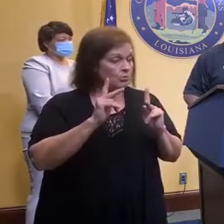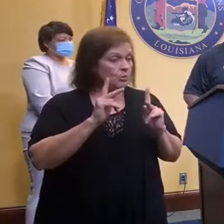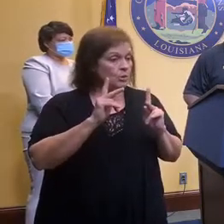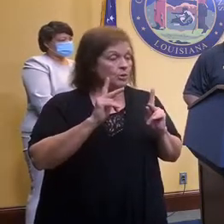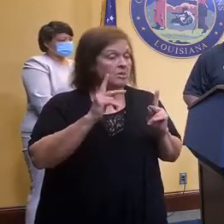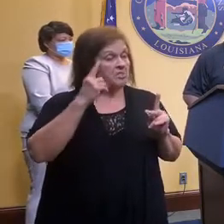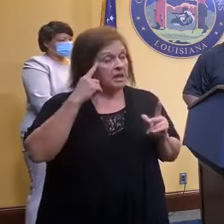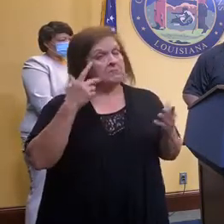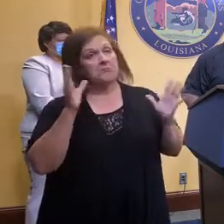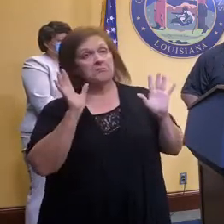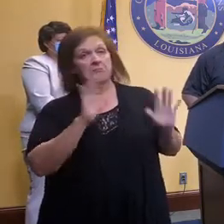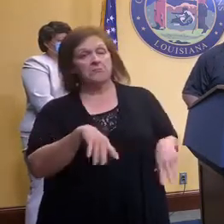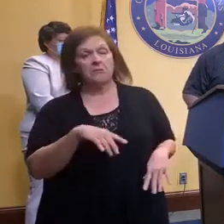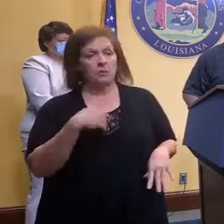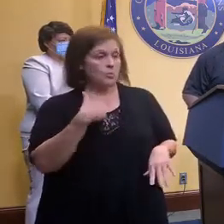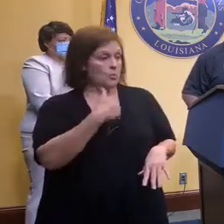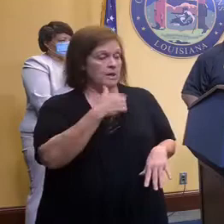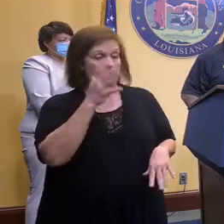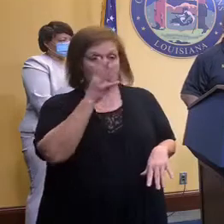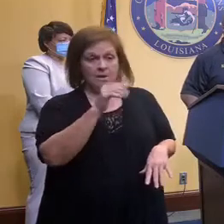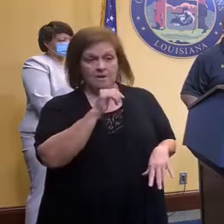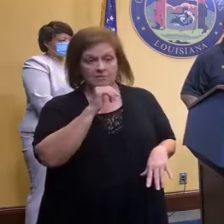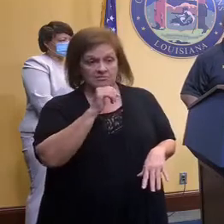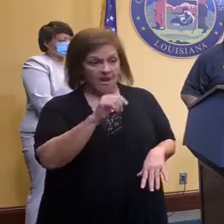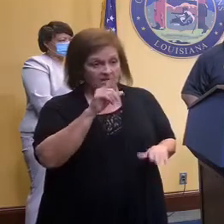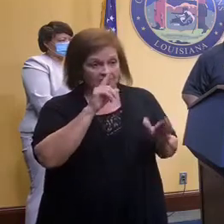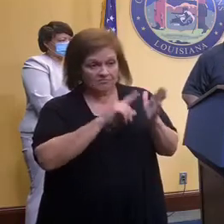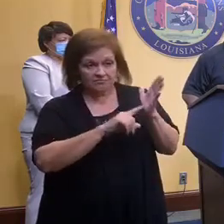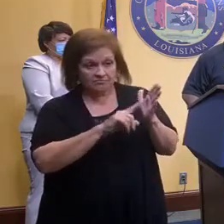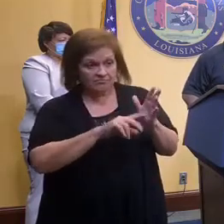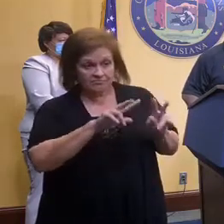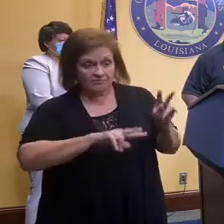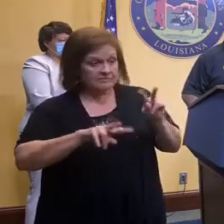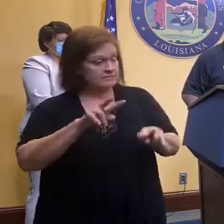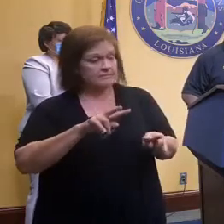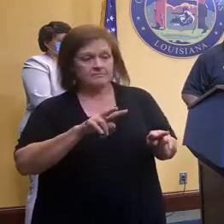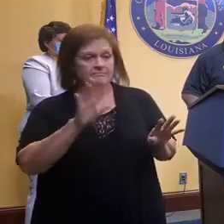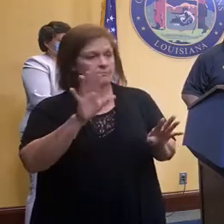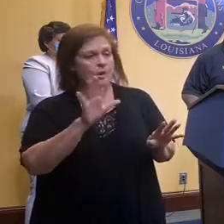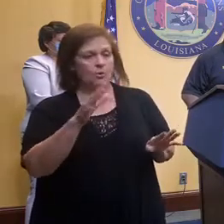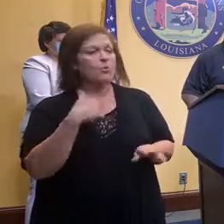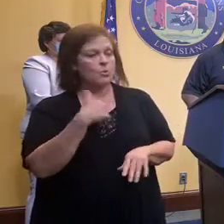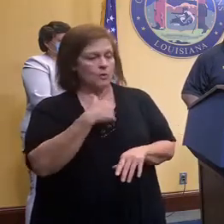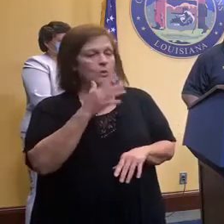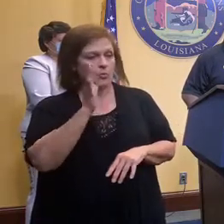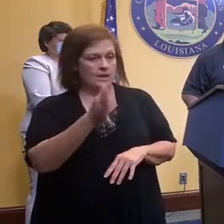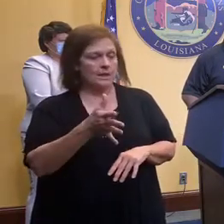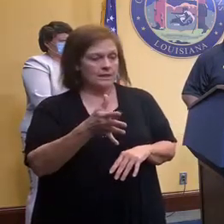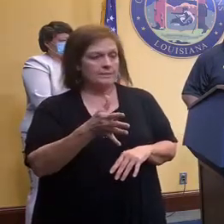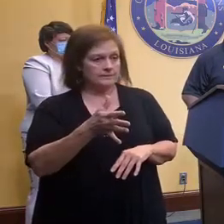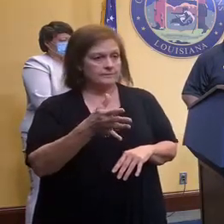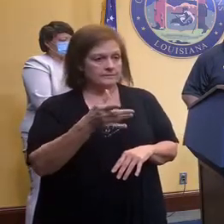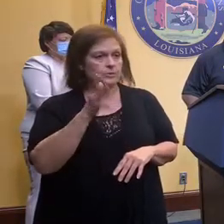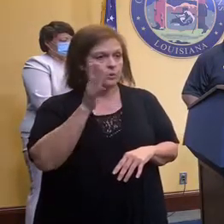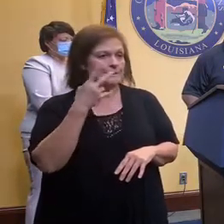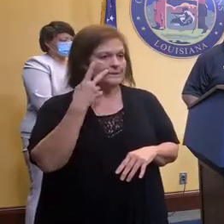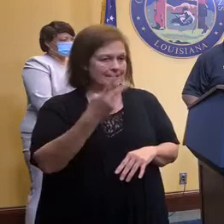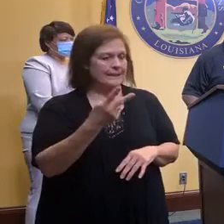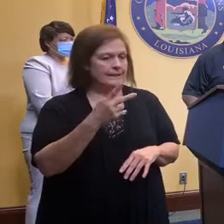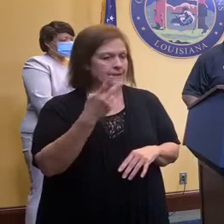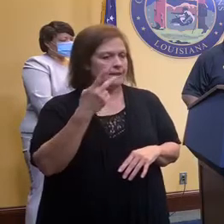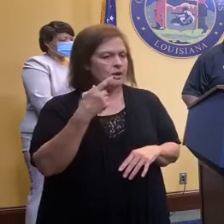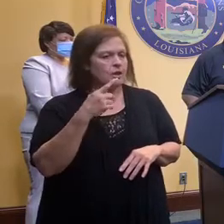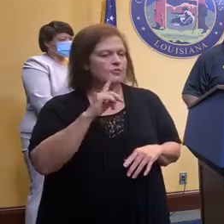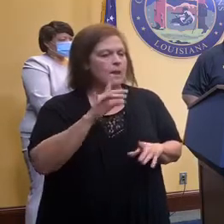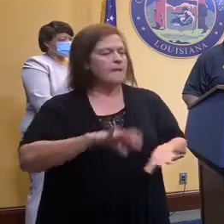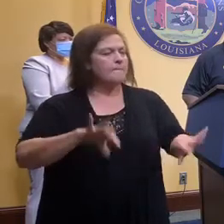and those who don't think that we will carry out our test non-functional enforcement, you will see. It's important